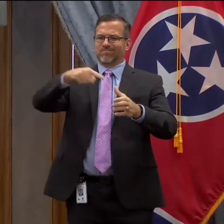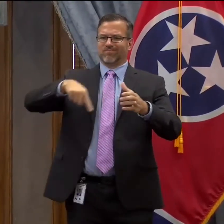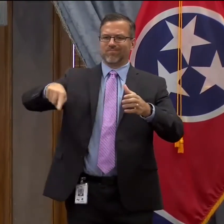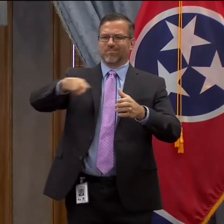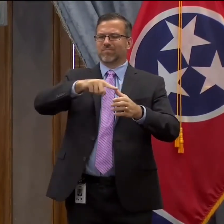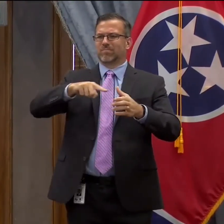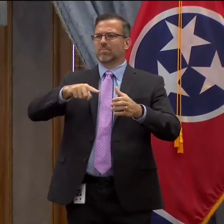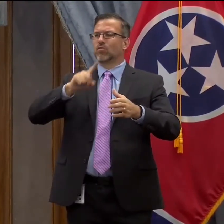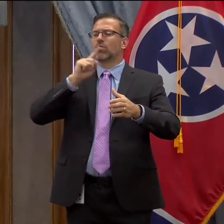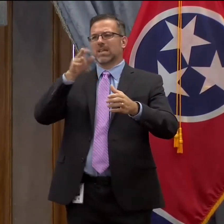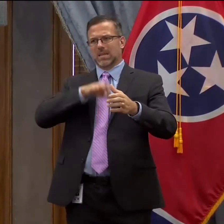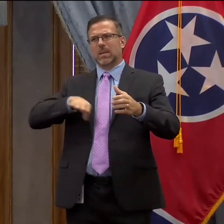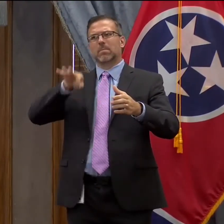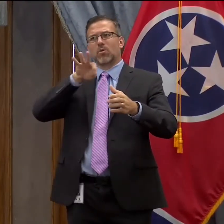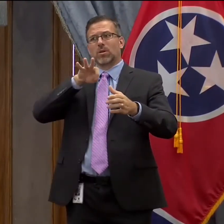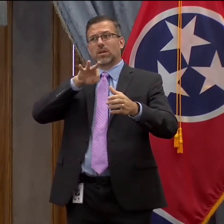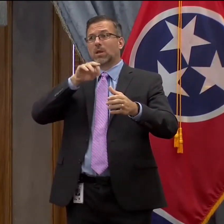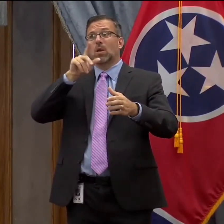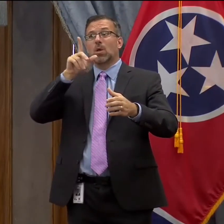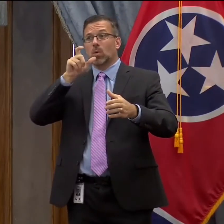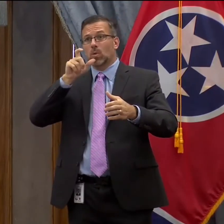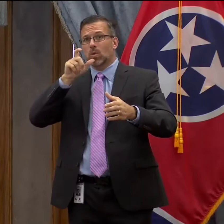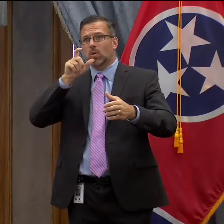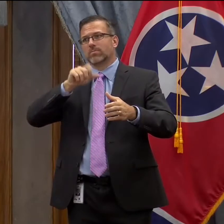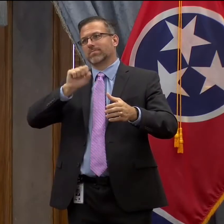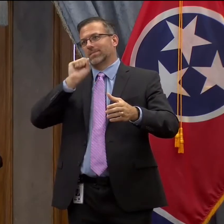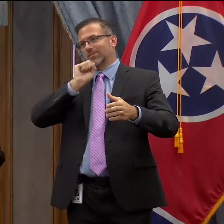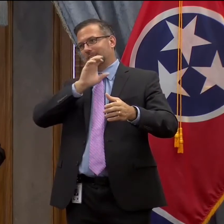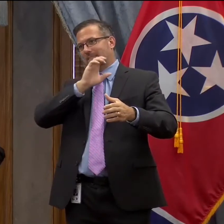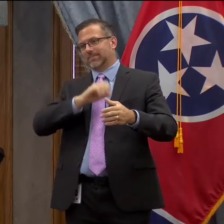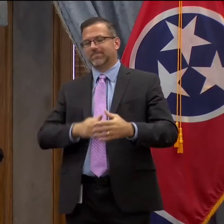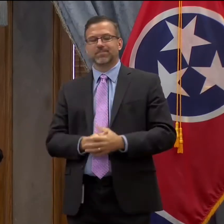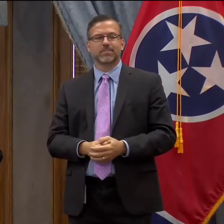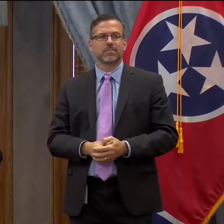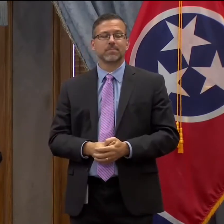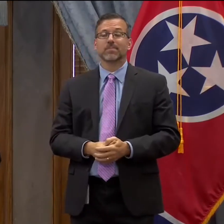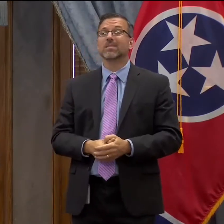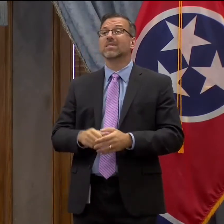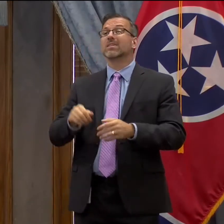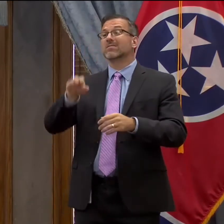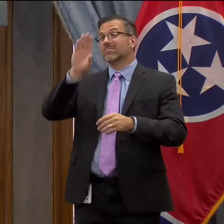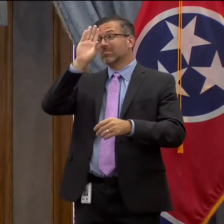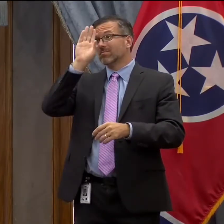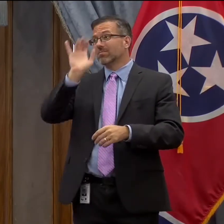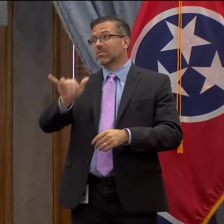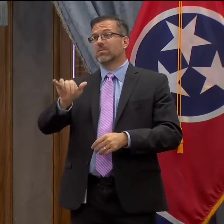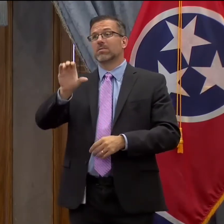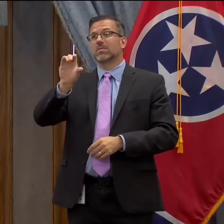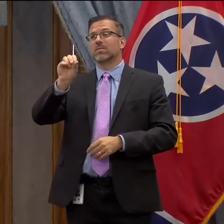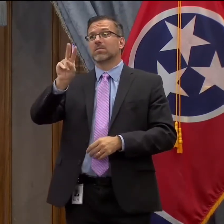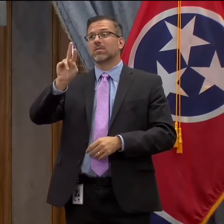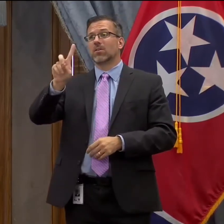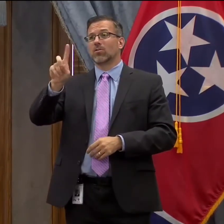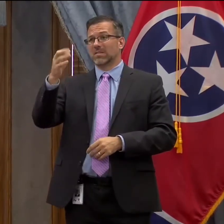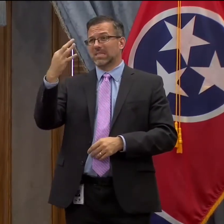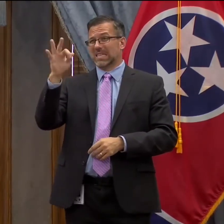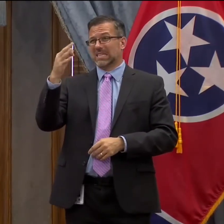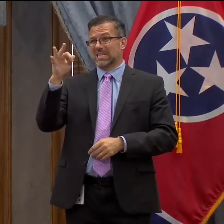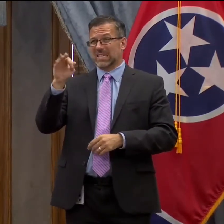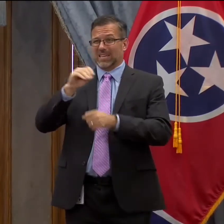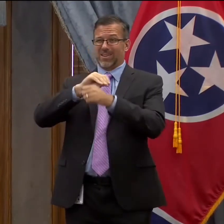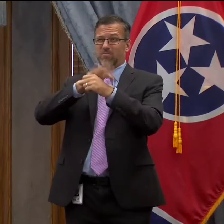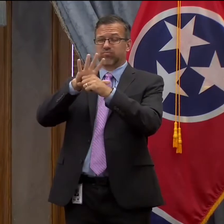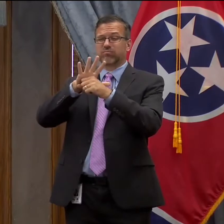important to all of us, senior citizens. Since the onset of the COVID-19 pandemic, we have talked at length about